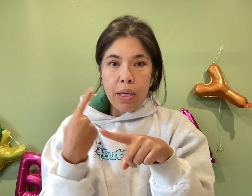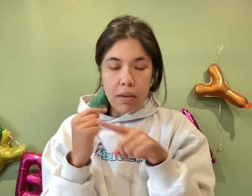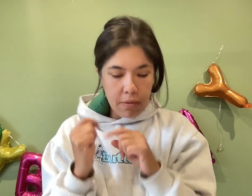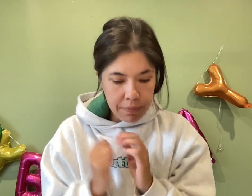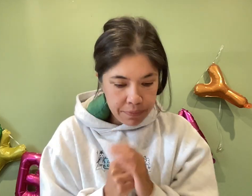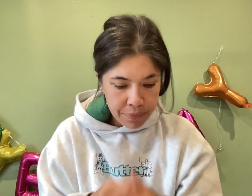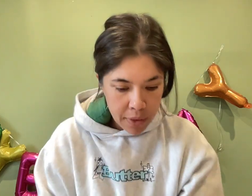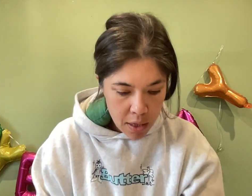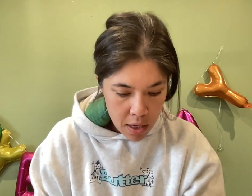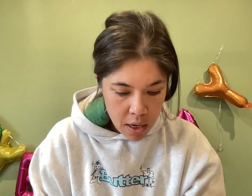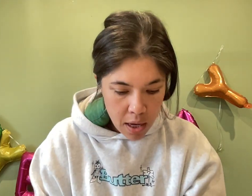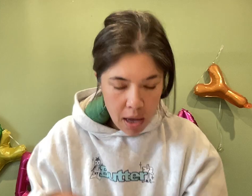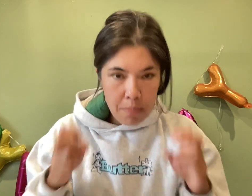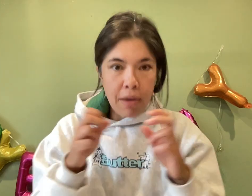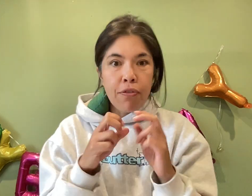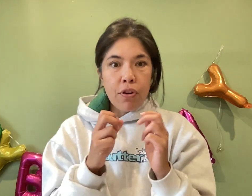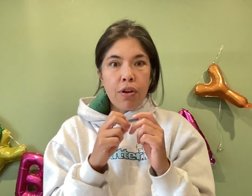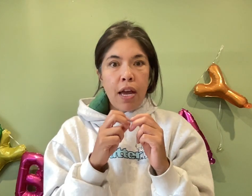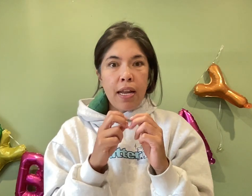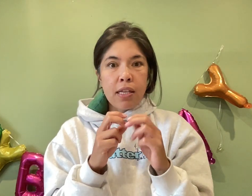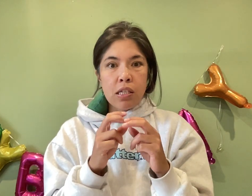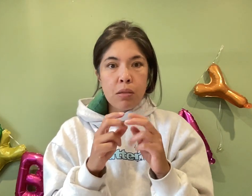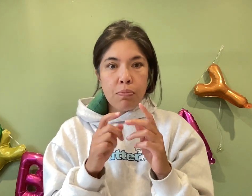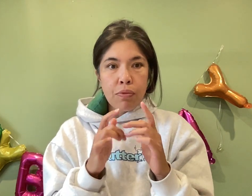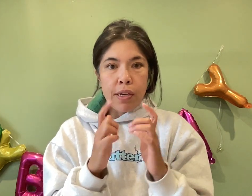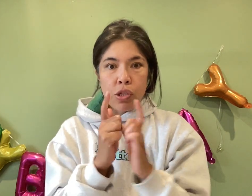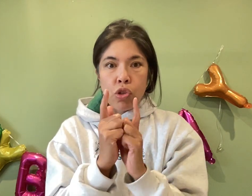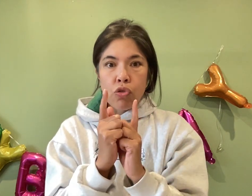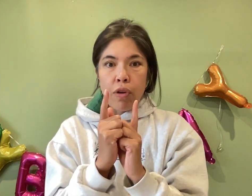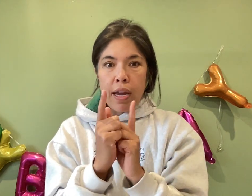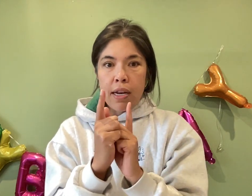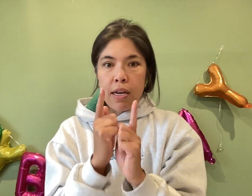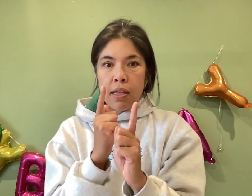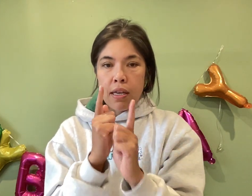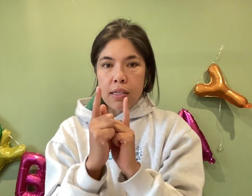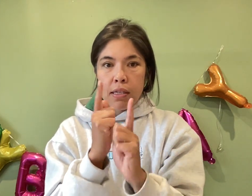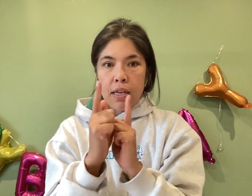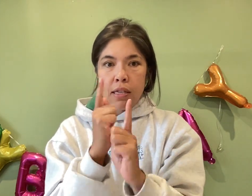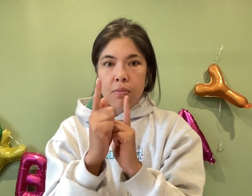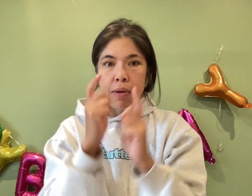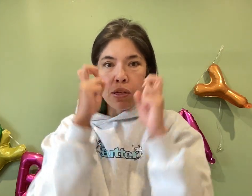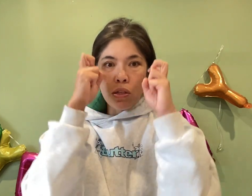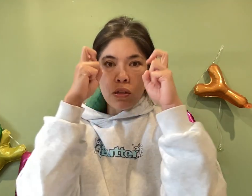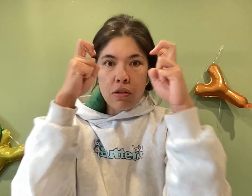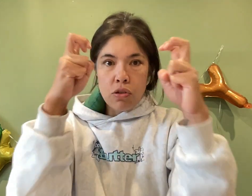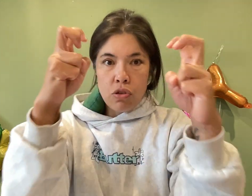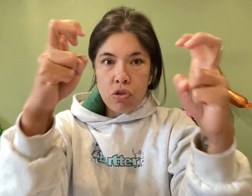quick. But for an express train, I think it's express